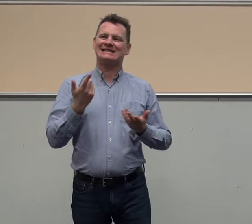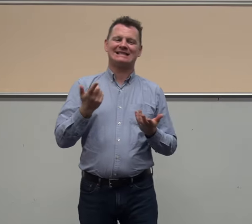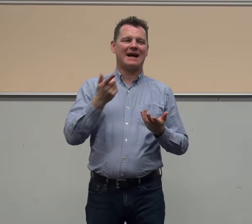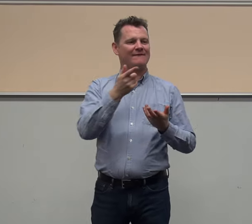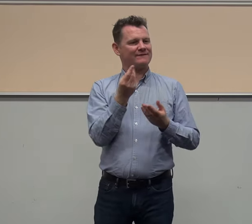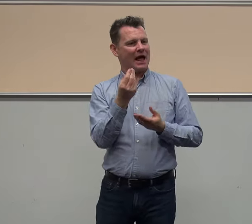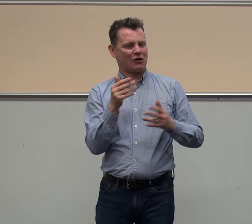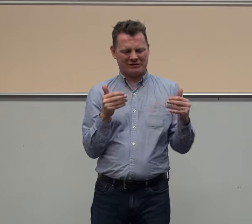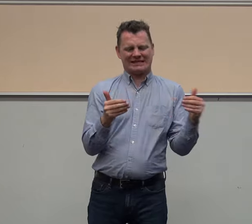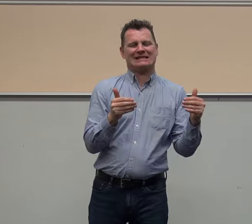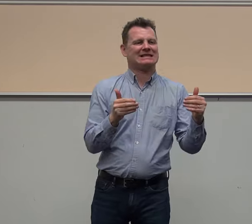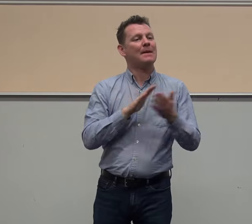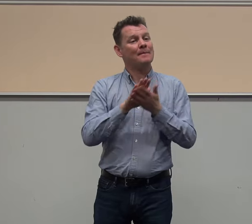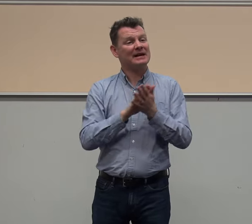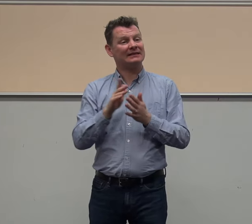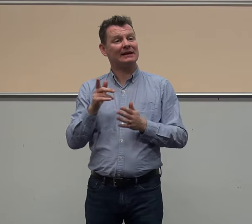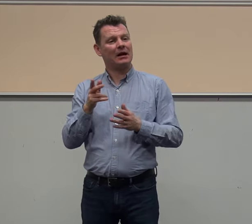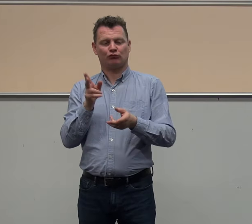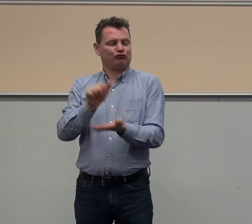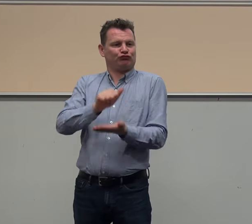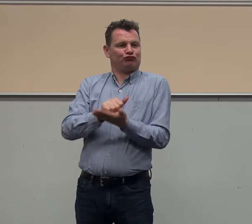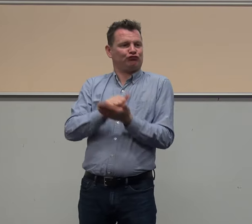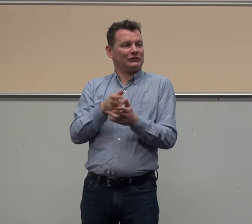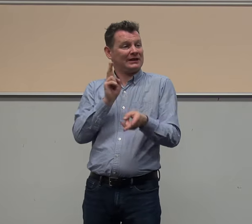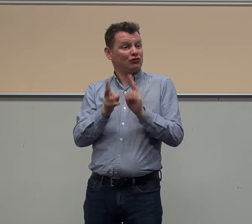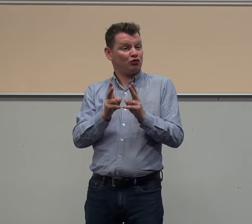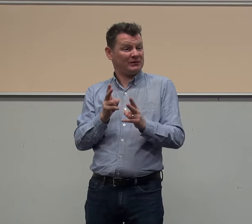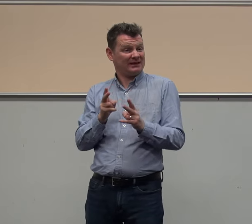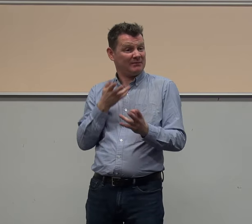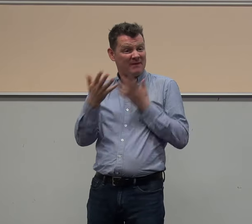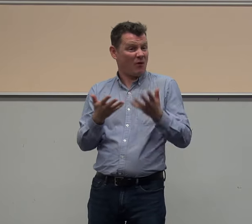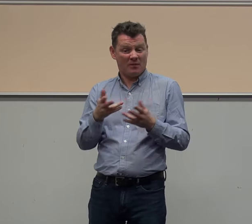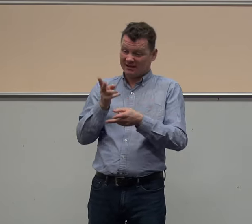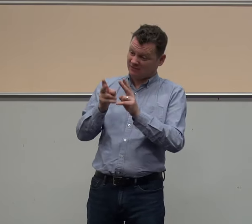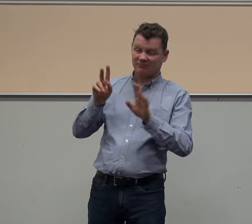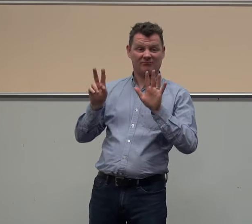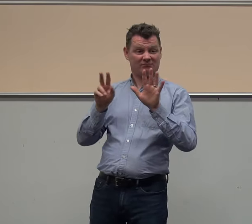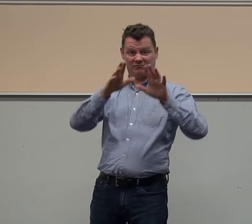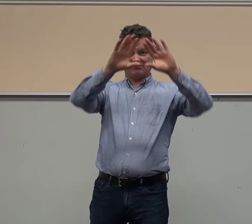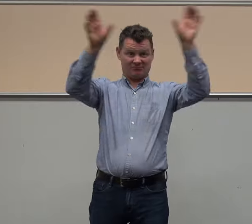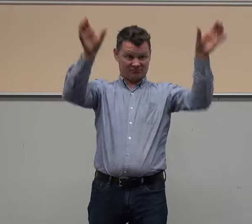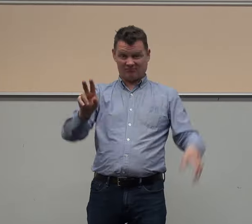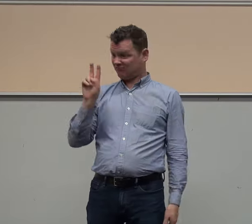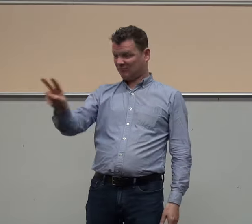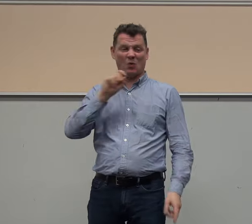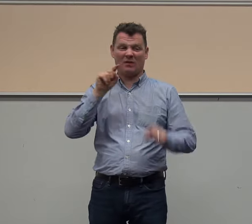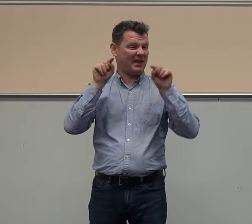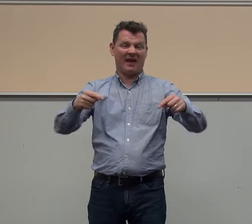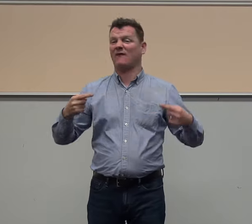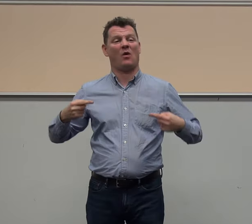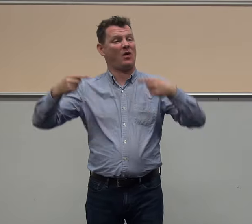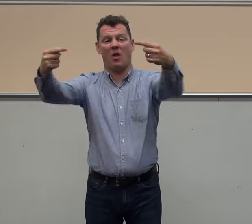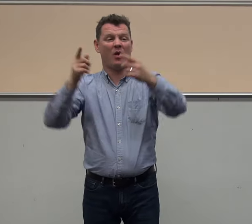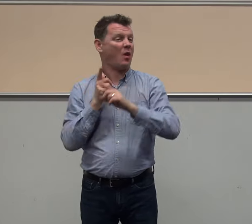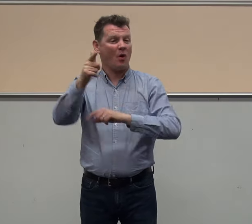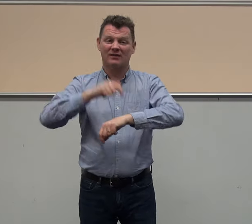constraints, I think the sign language interpretive performance is probably here for quite a long time. But I think if we could work towards